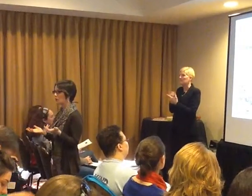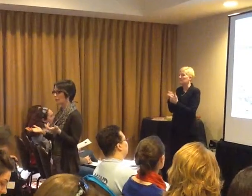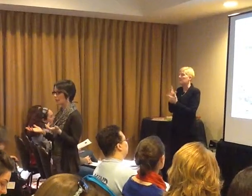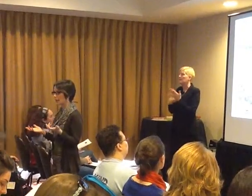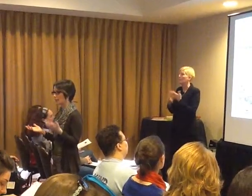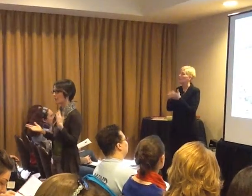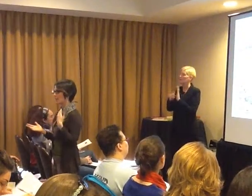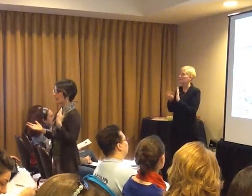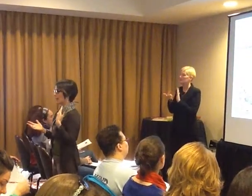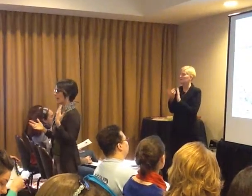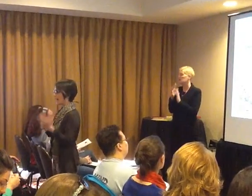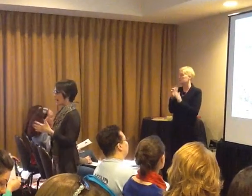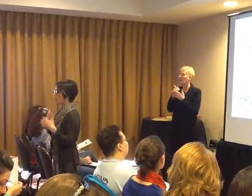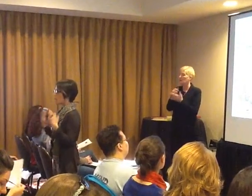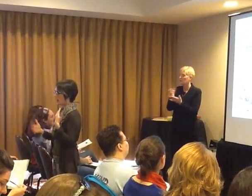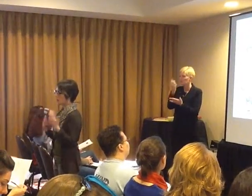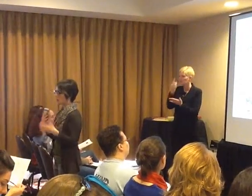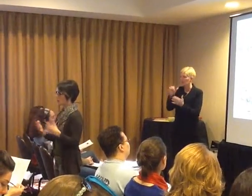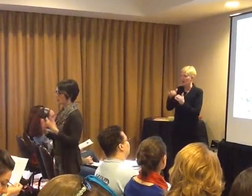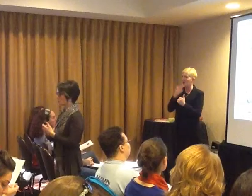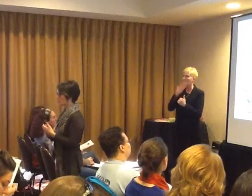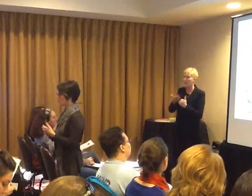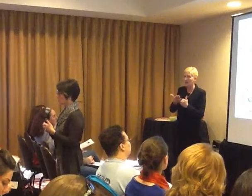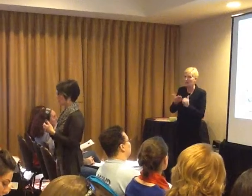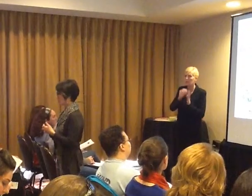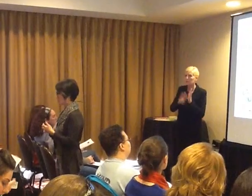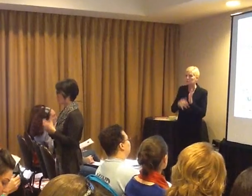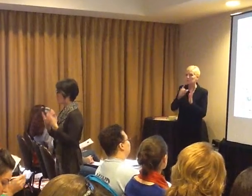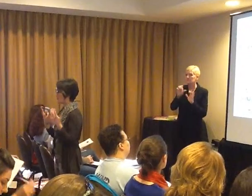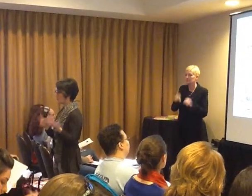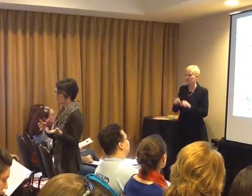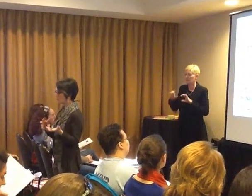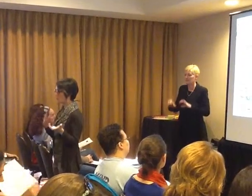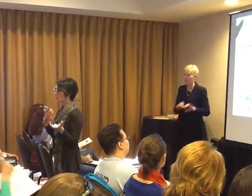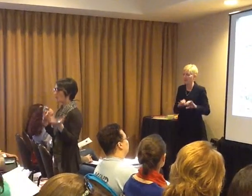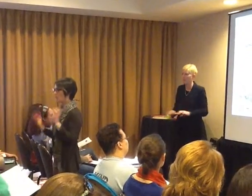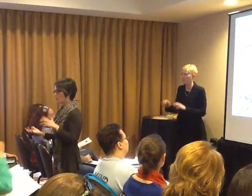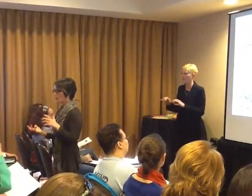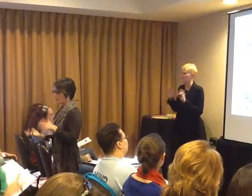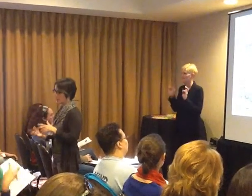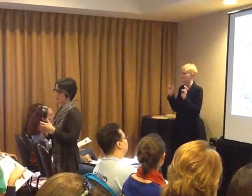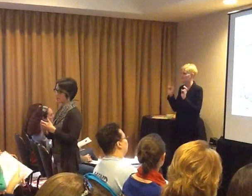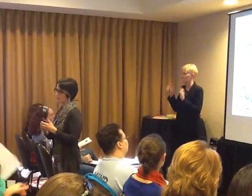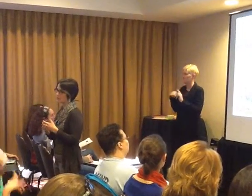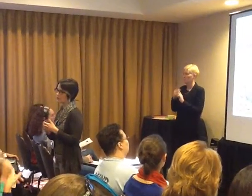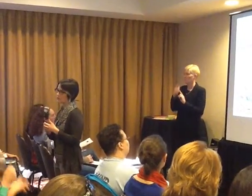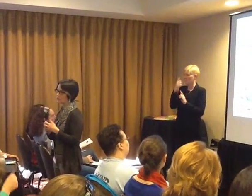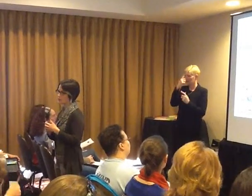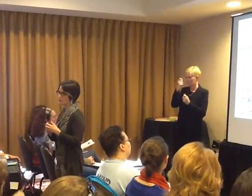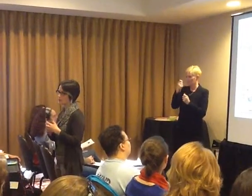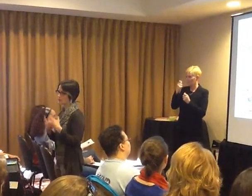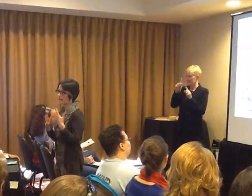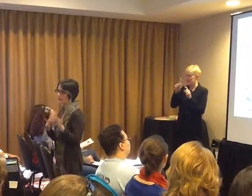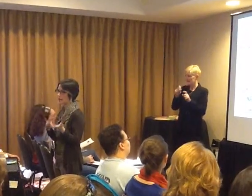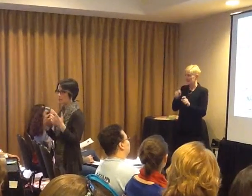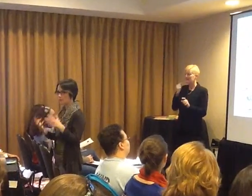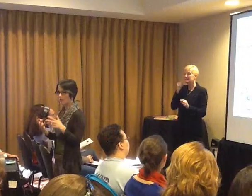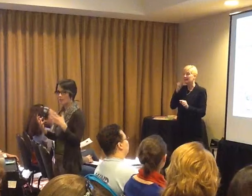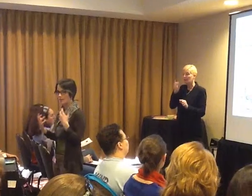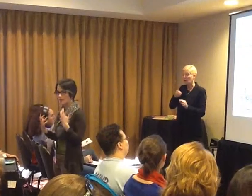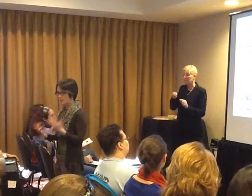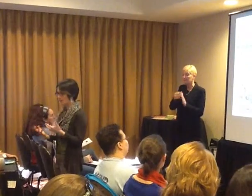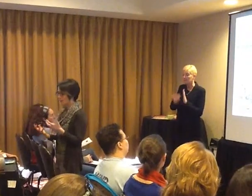you understand how well your students will be able to perform. When they do memory tests on deaf and hard of hearing students, how